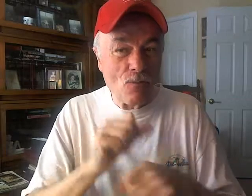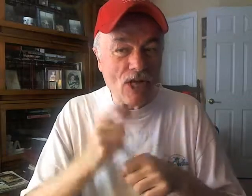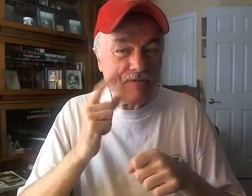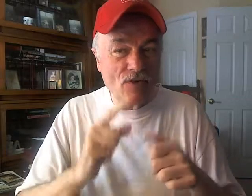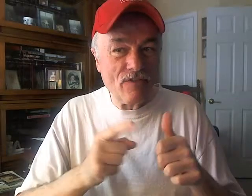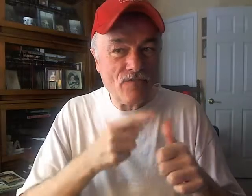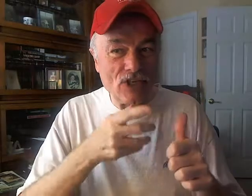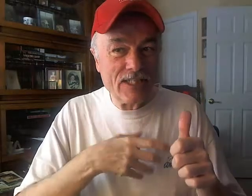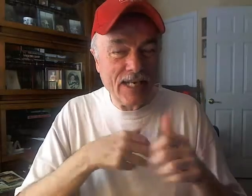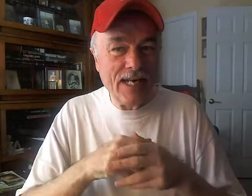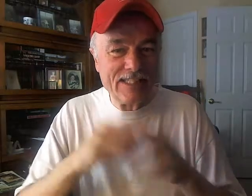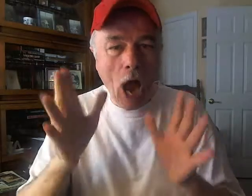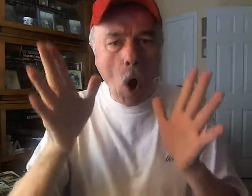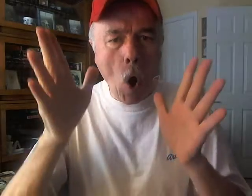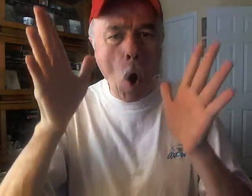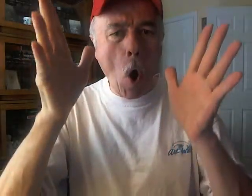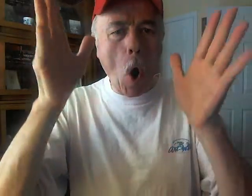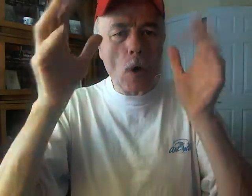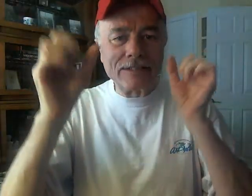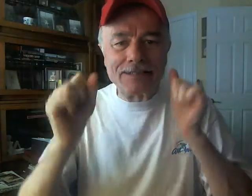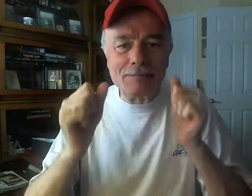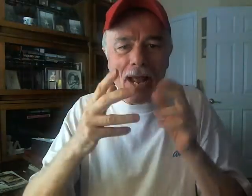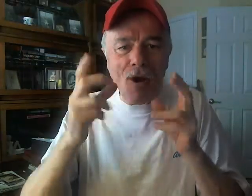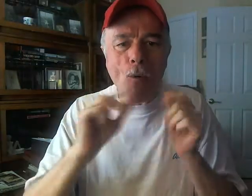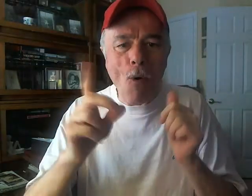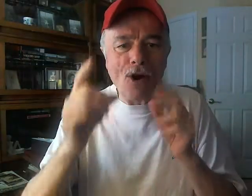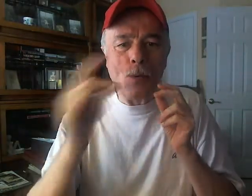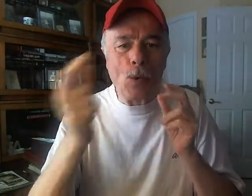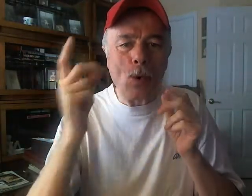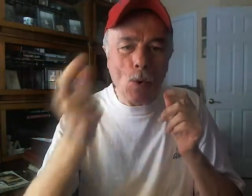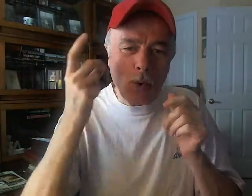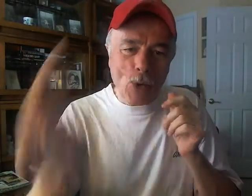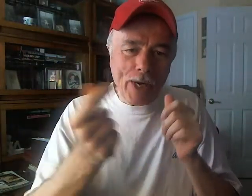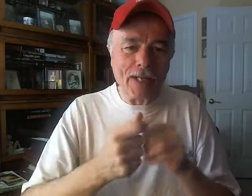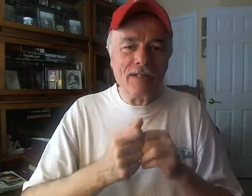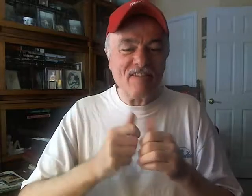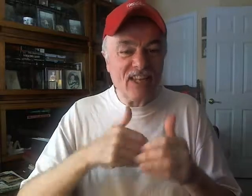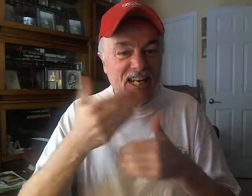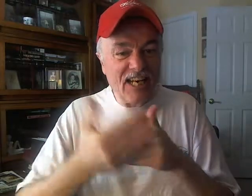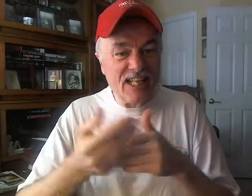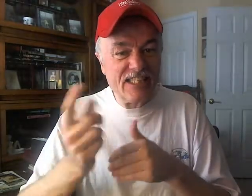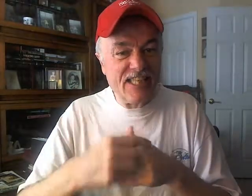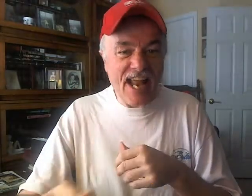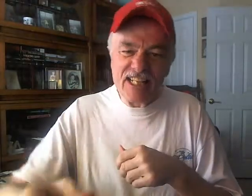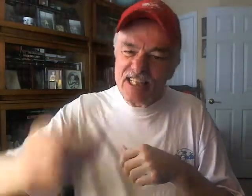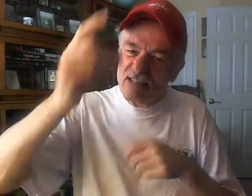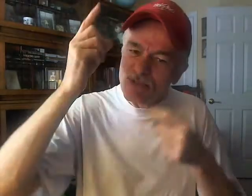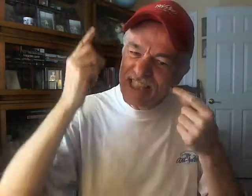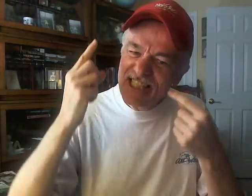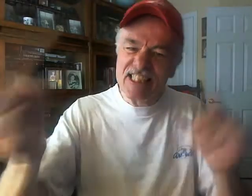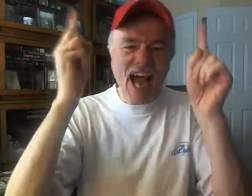ready for the first lady, oh, man, all of the world, right, the next day, the